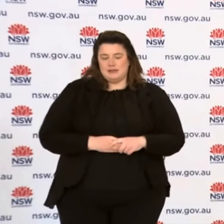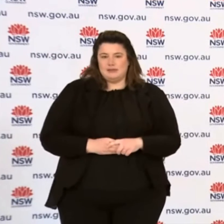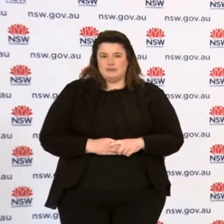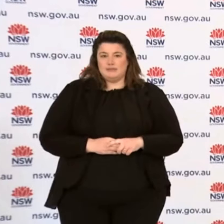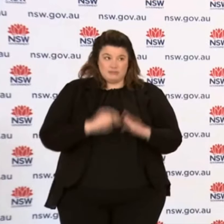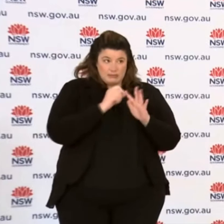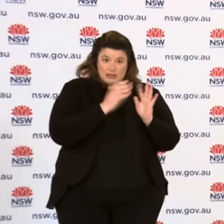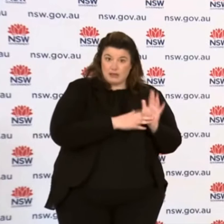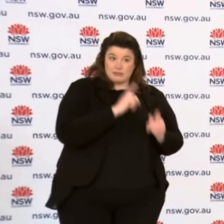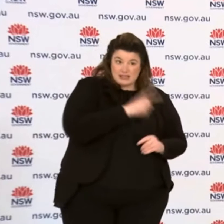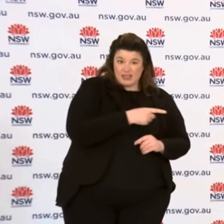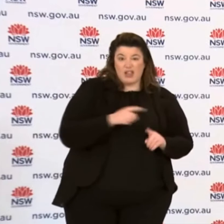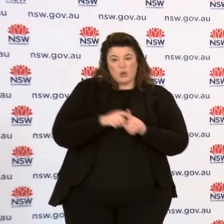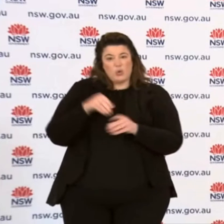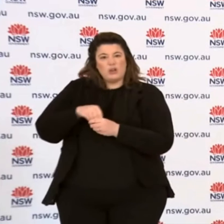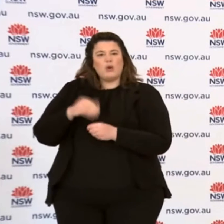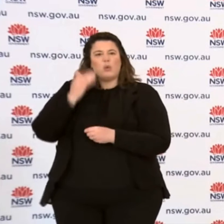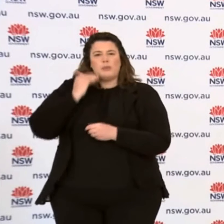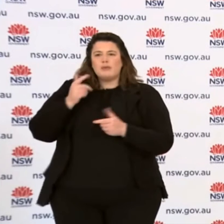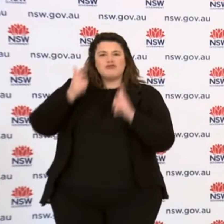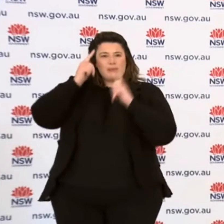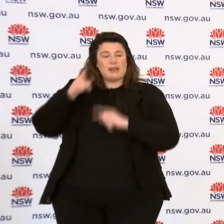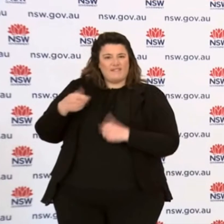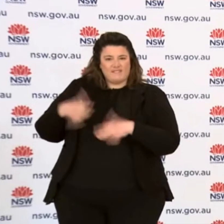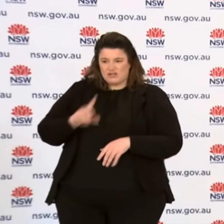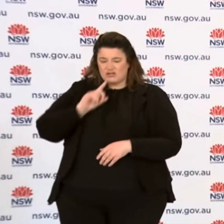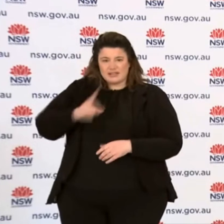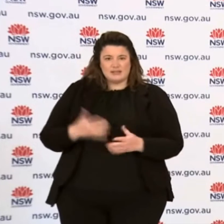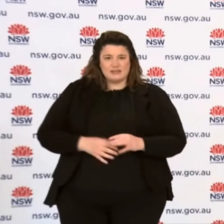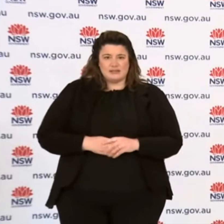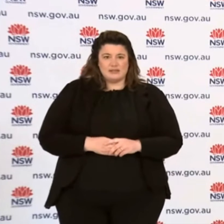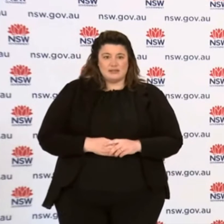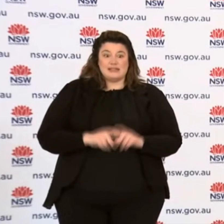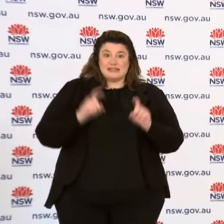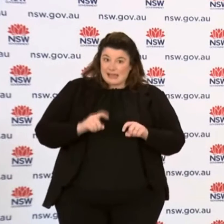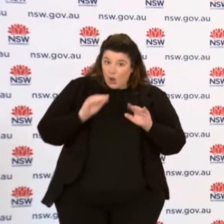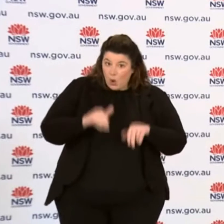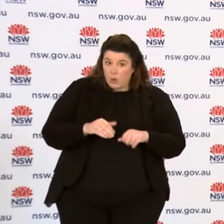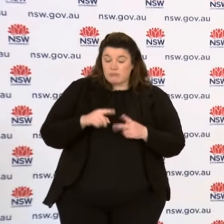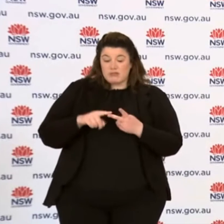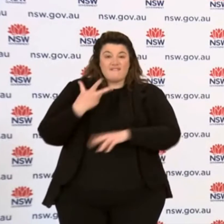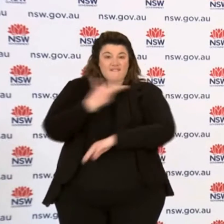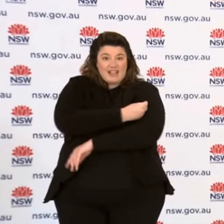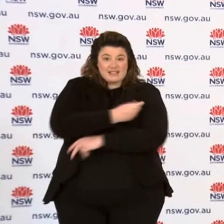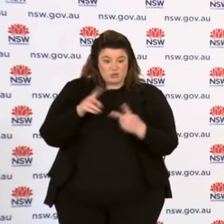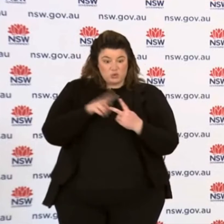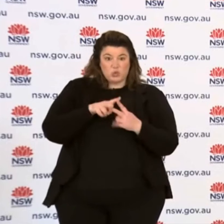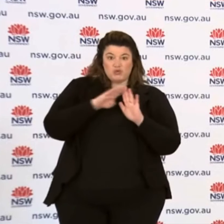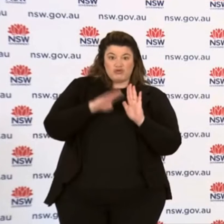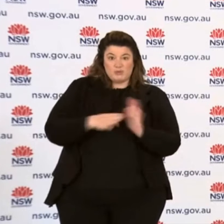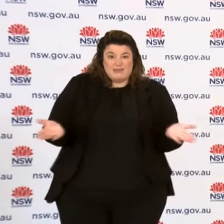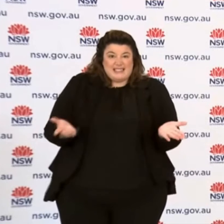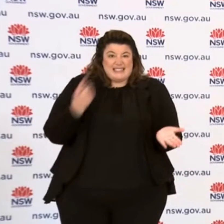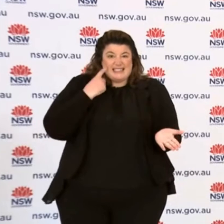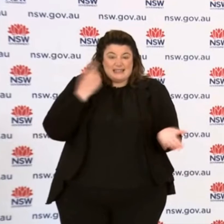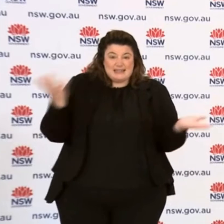well, as has the Premier. The key here is to stay at home and get vaccinated. Pretty simple formula for